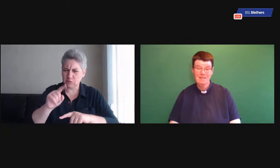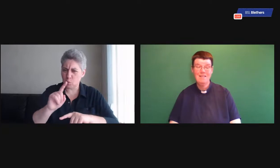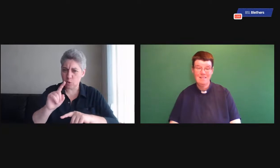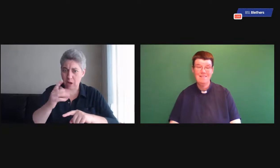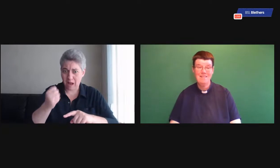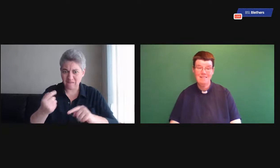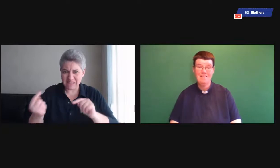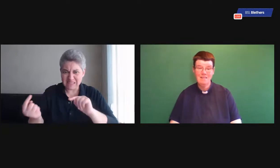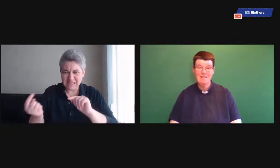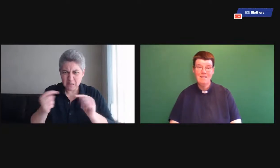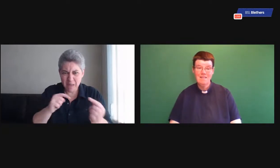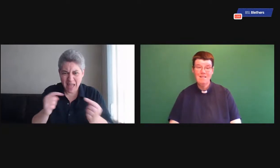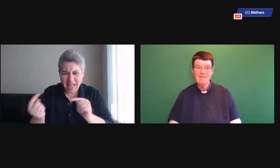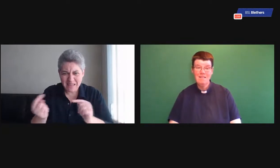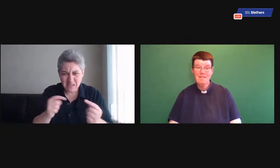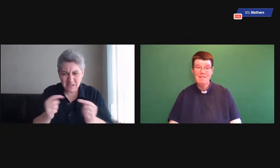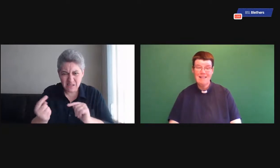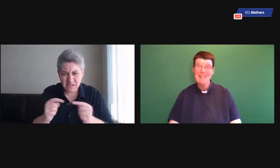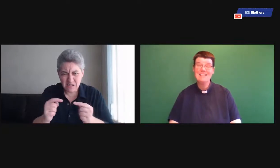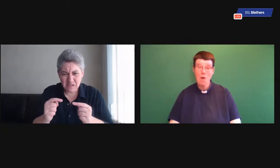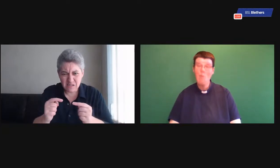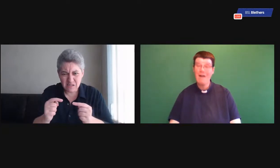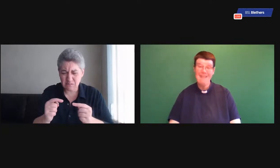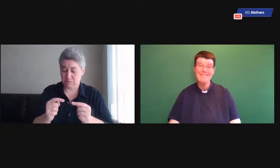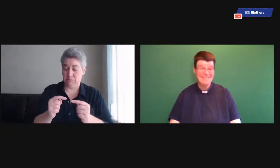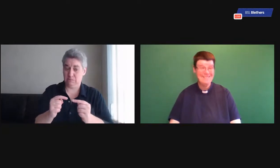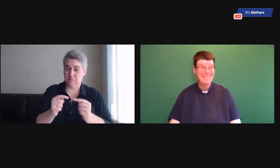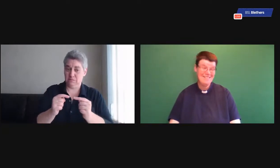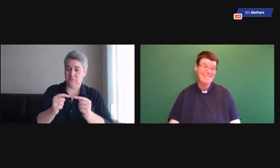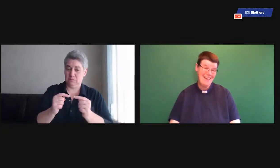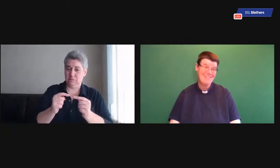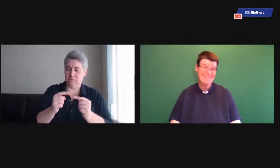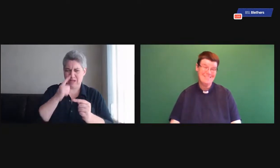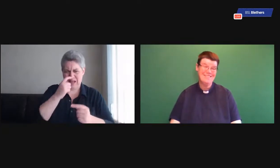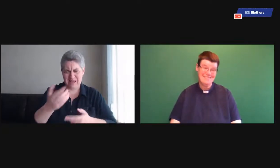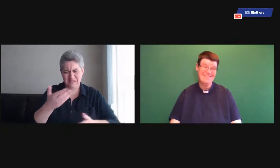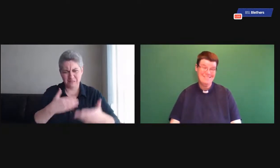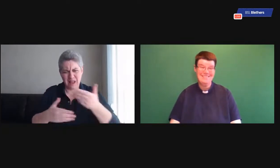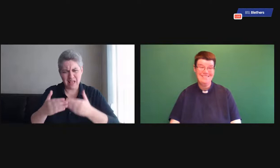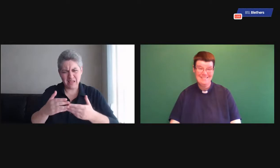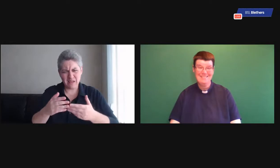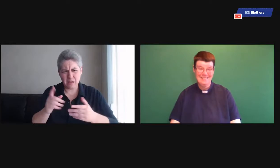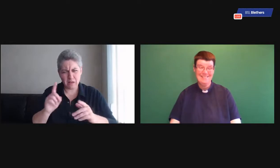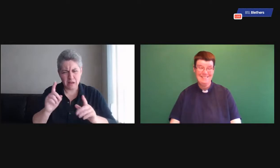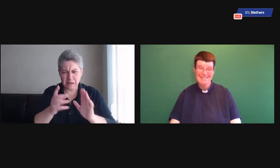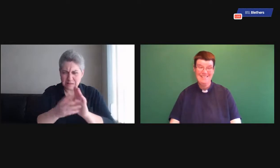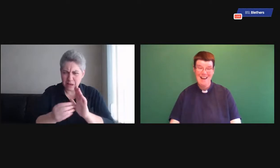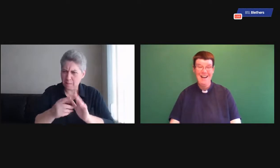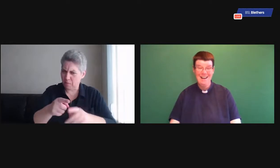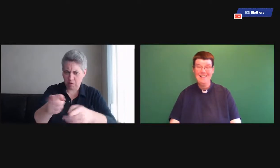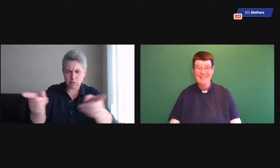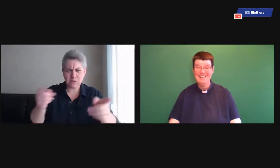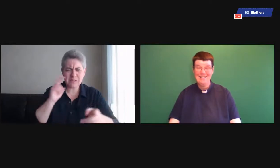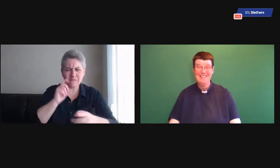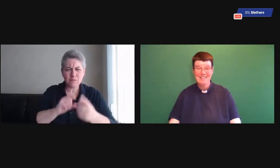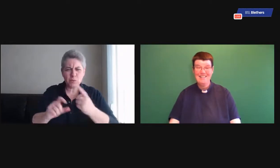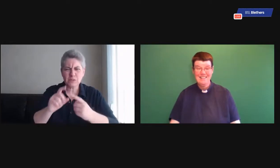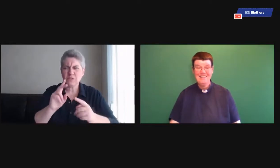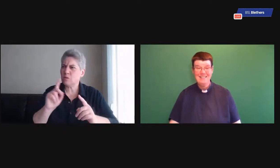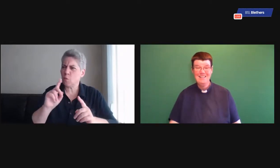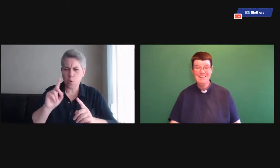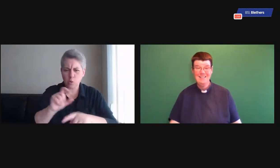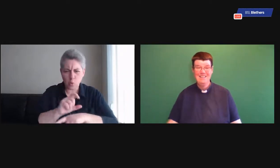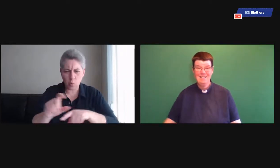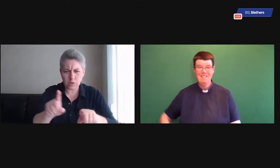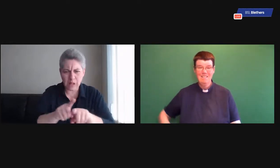just reading scriptures. You have debates, and quite furious debates as well. Can you tell us a wee bit more